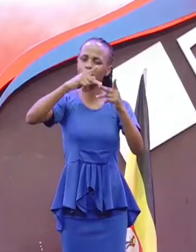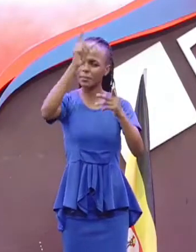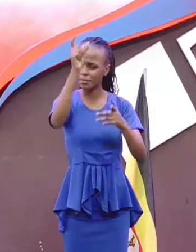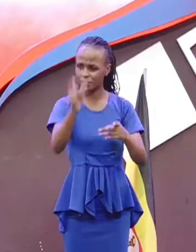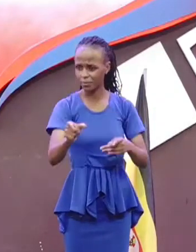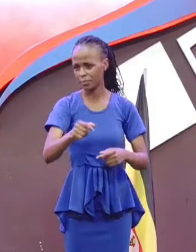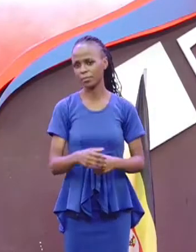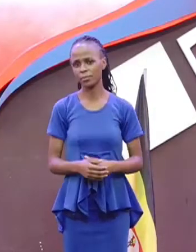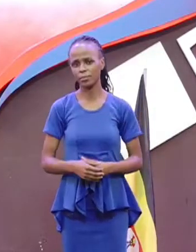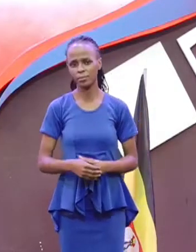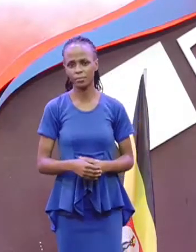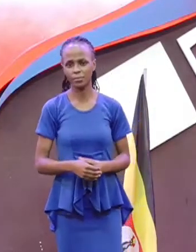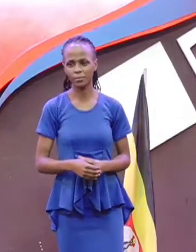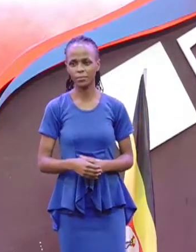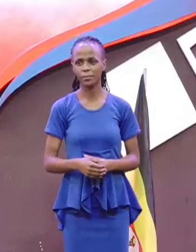a person.